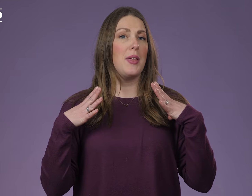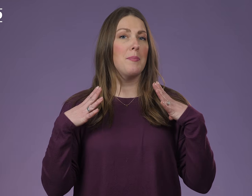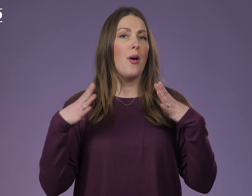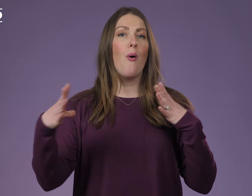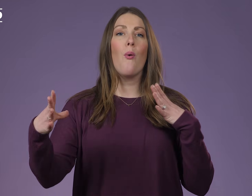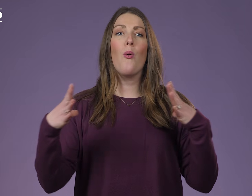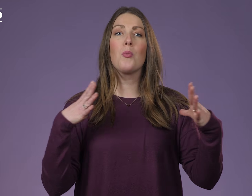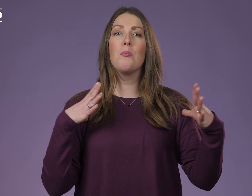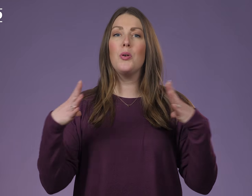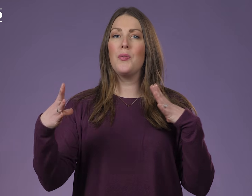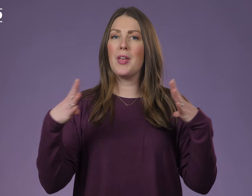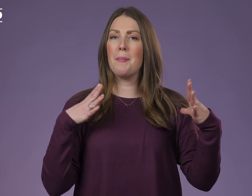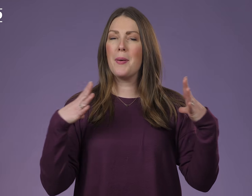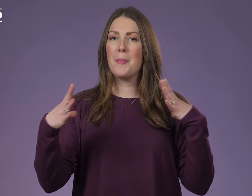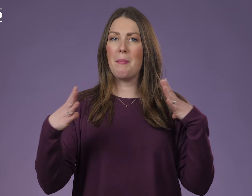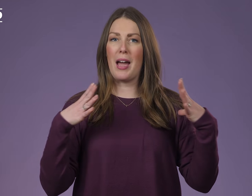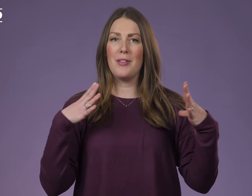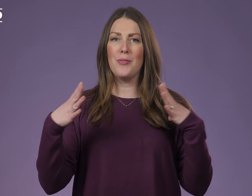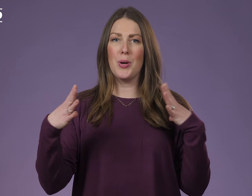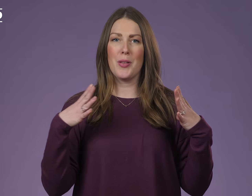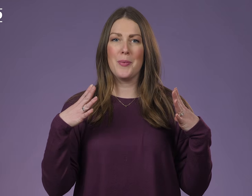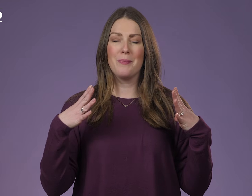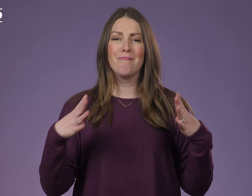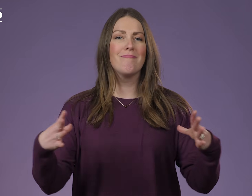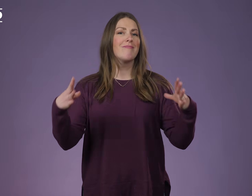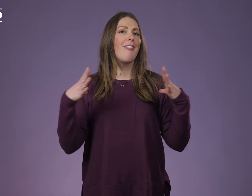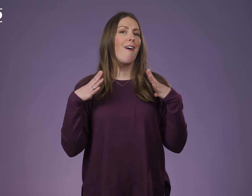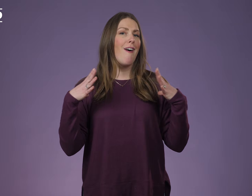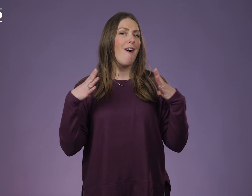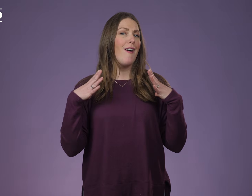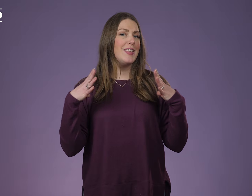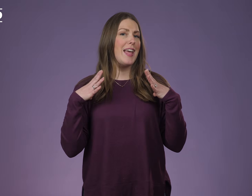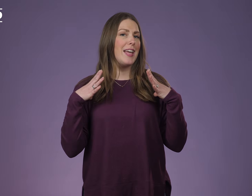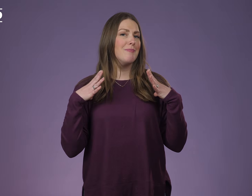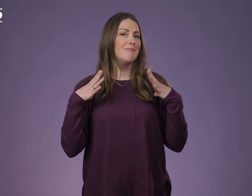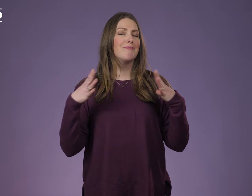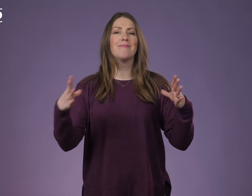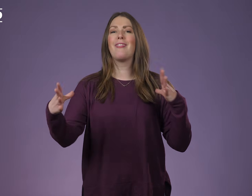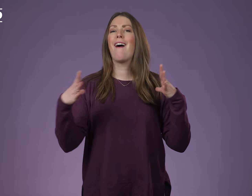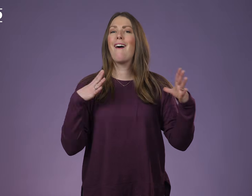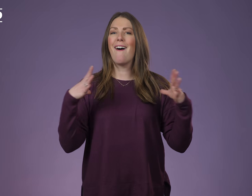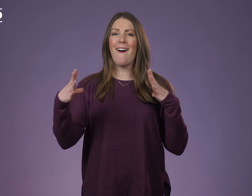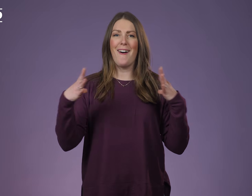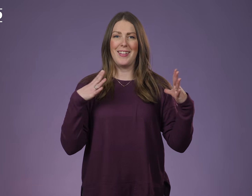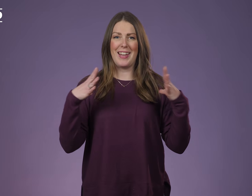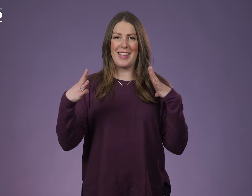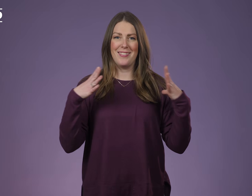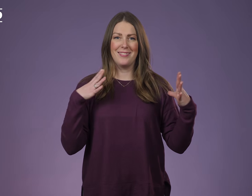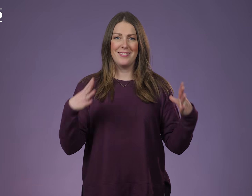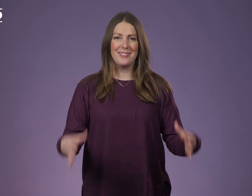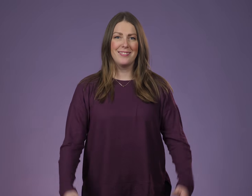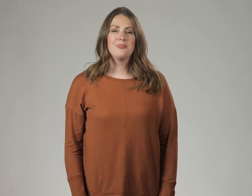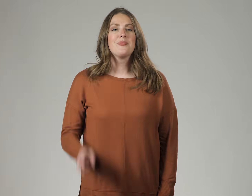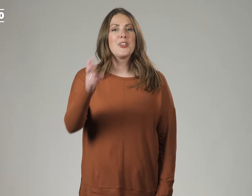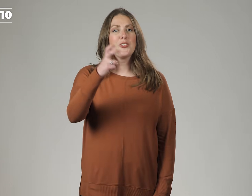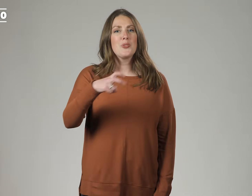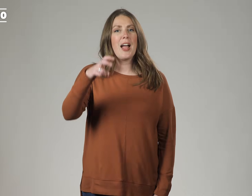them or move them back and forth. Holiday, holiday.